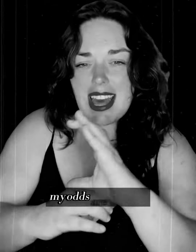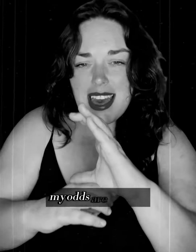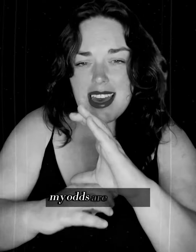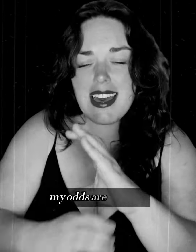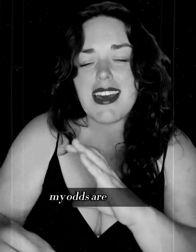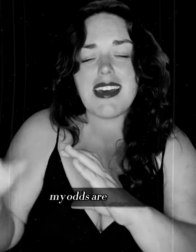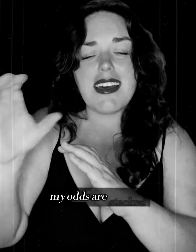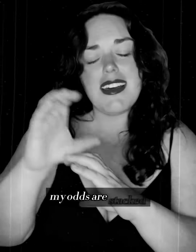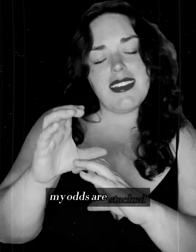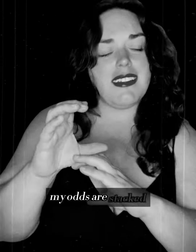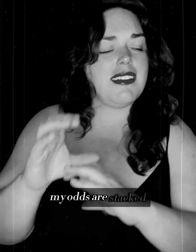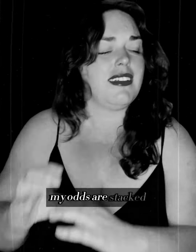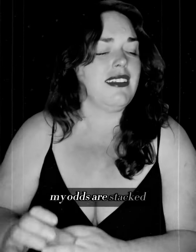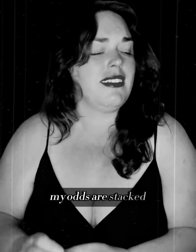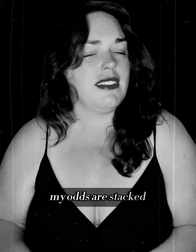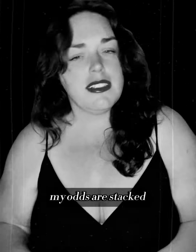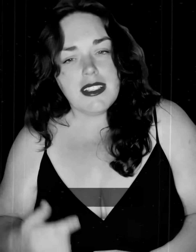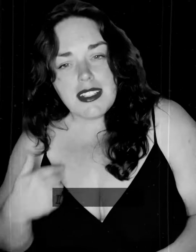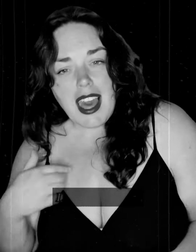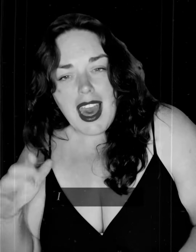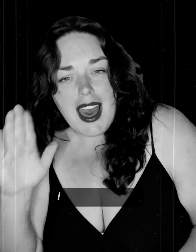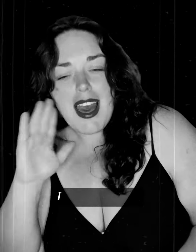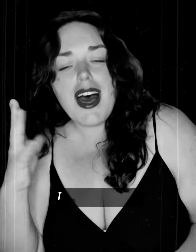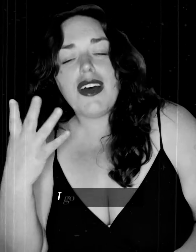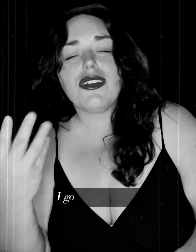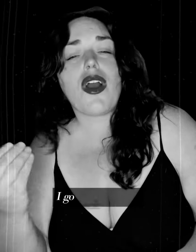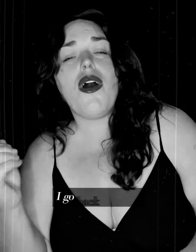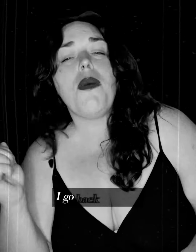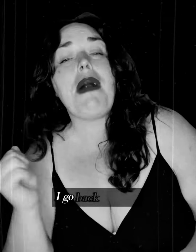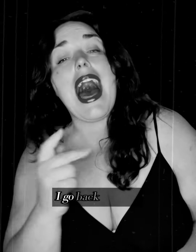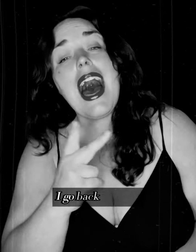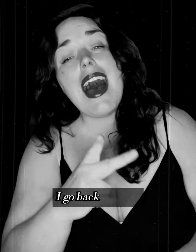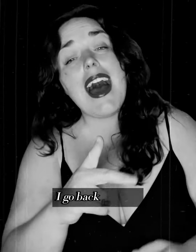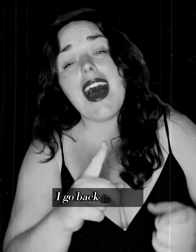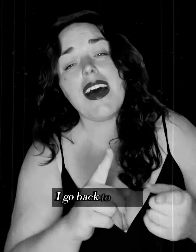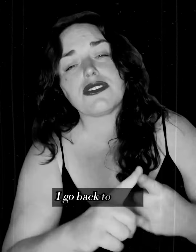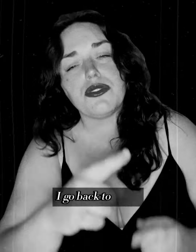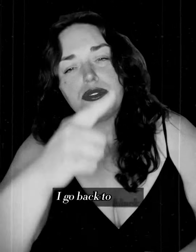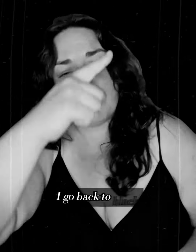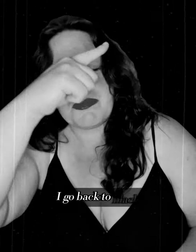are stacked I go back to black